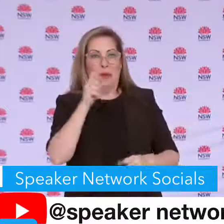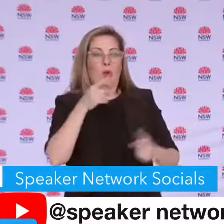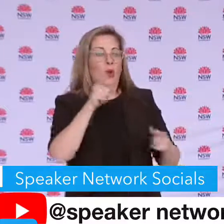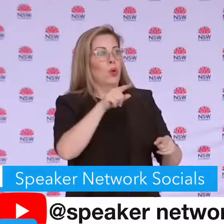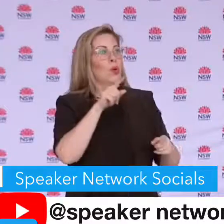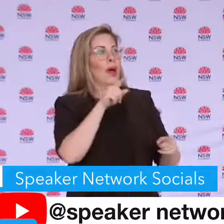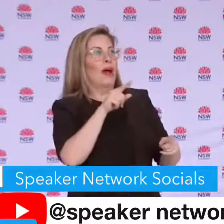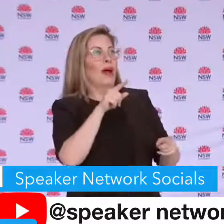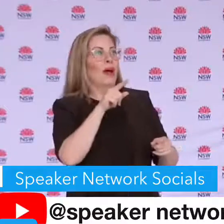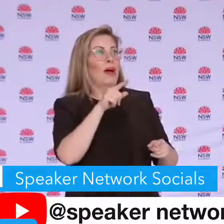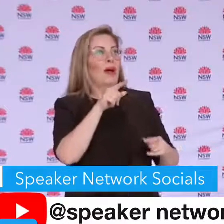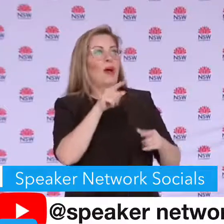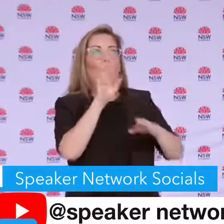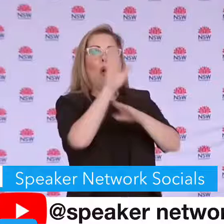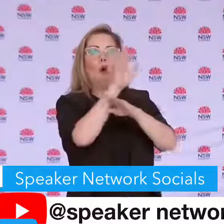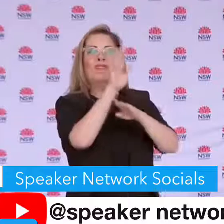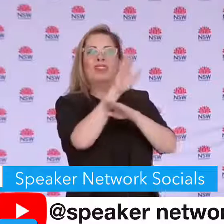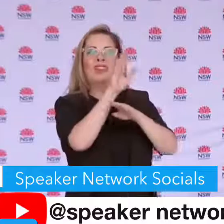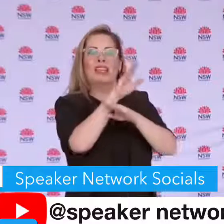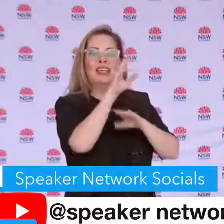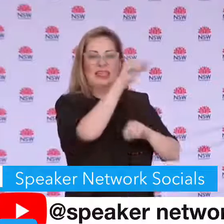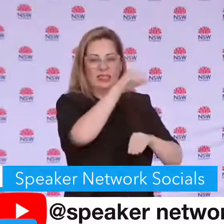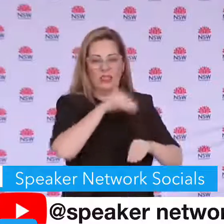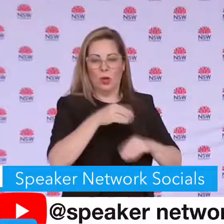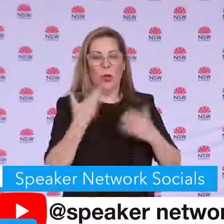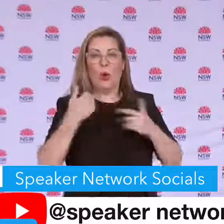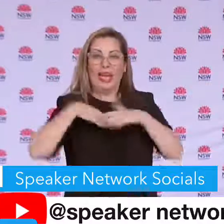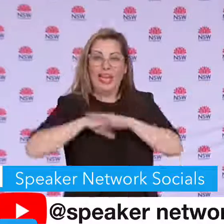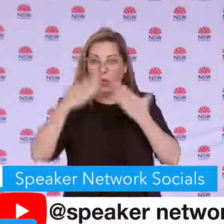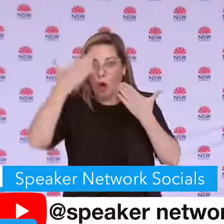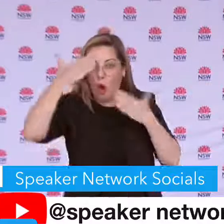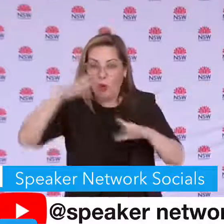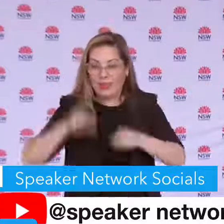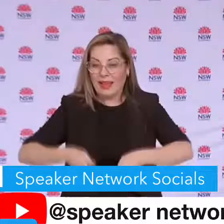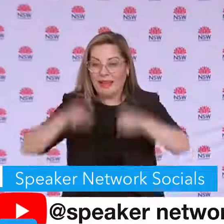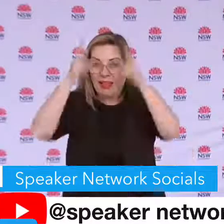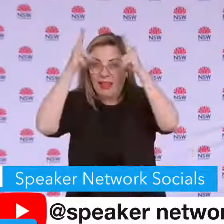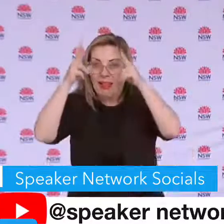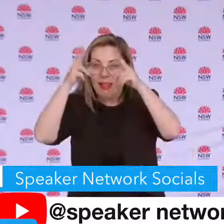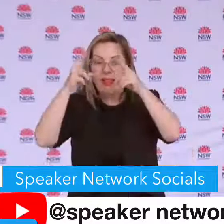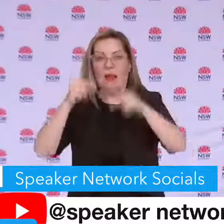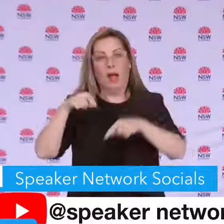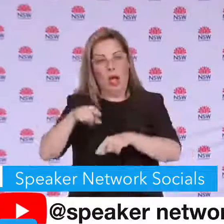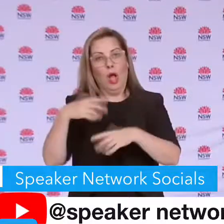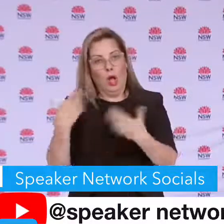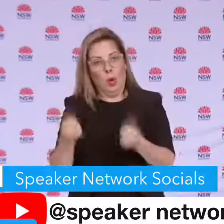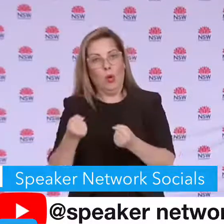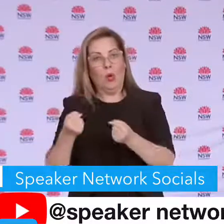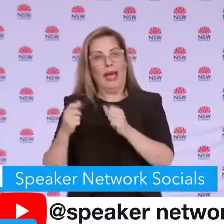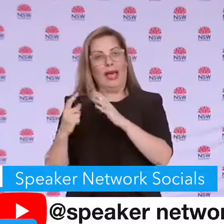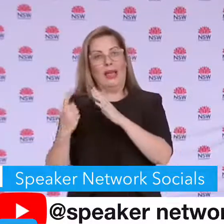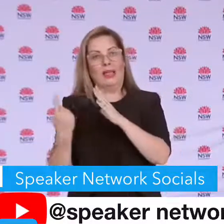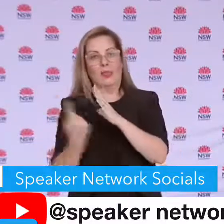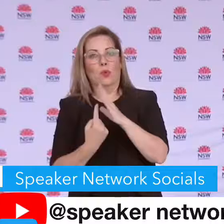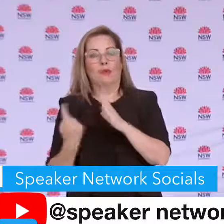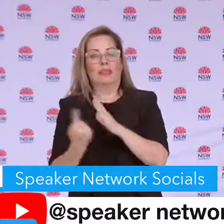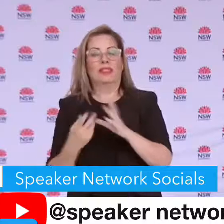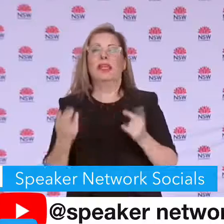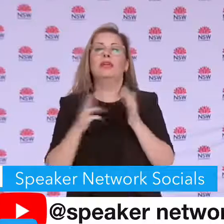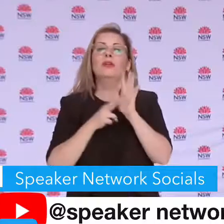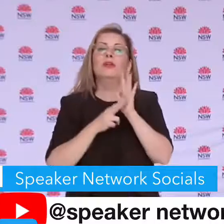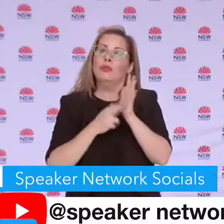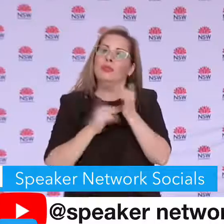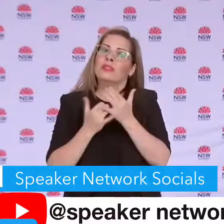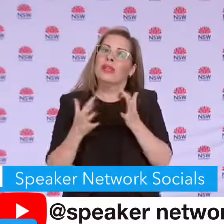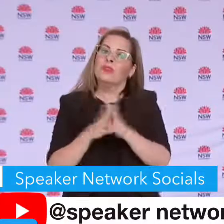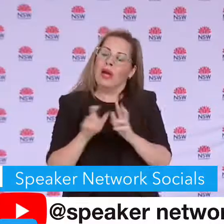many were Queenslanders or Victorians. We don't do that in New South Wales. I do feel New South Wales has done more than its fair share, and I ask other states to do the